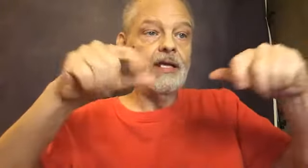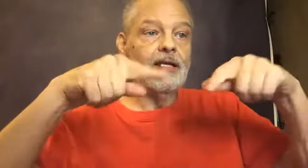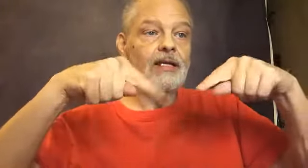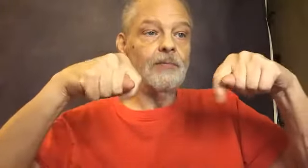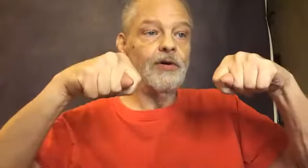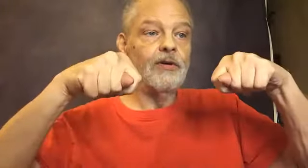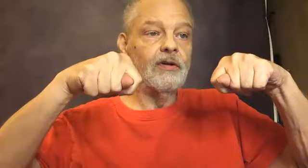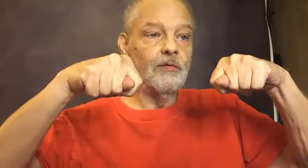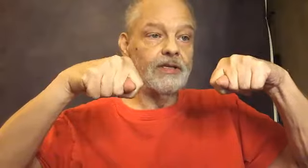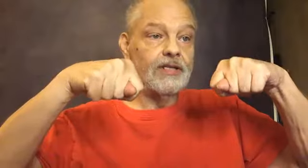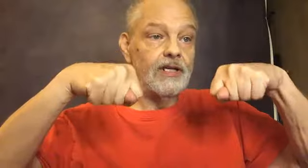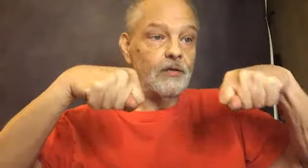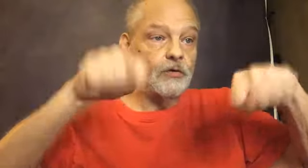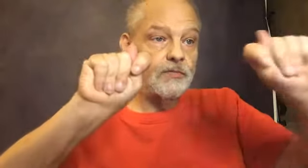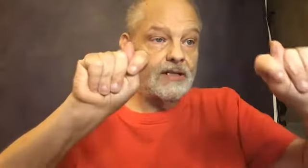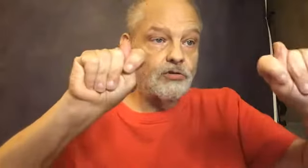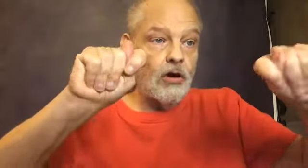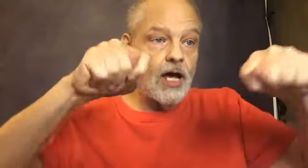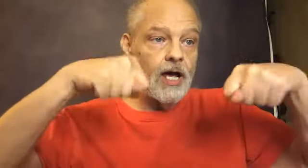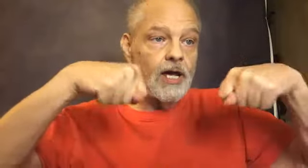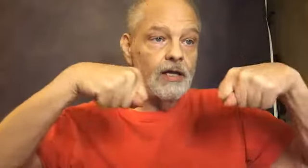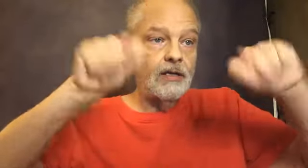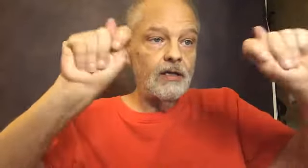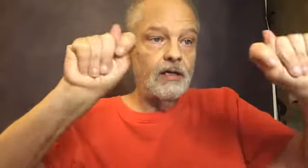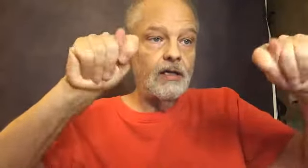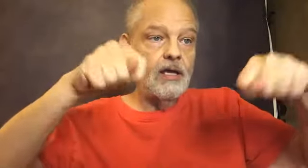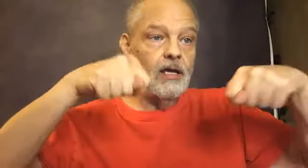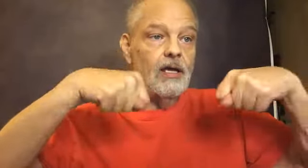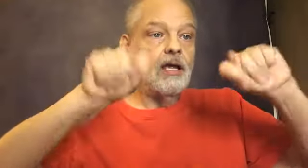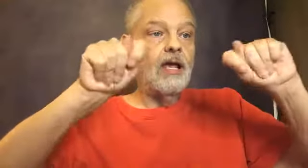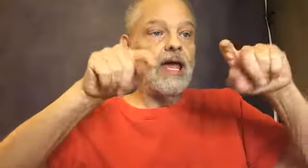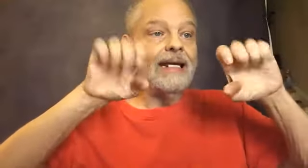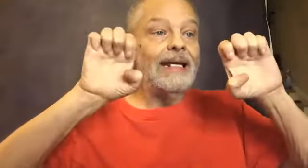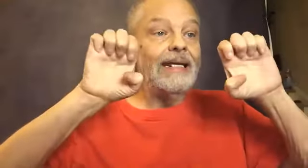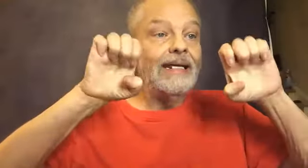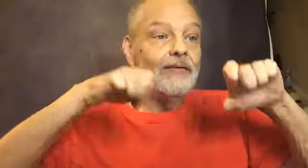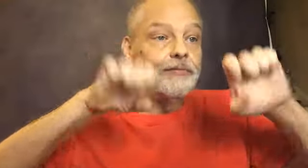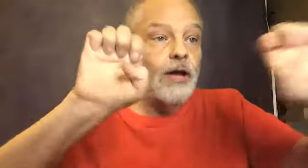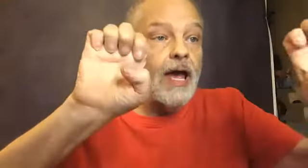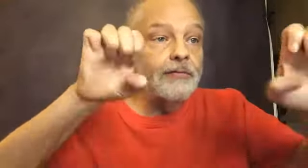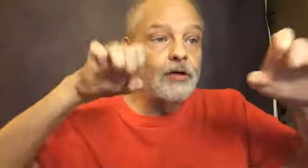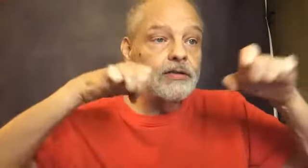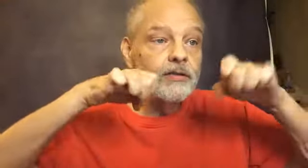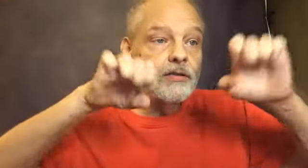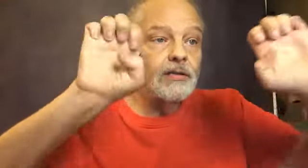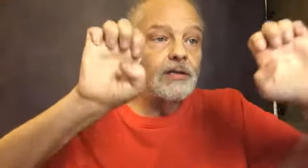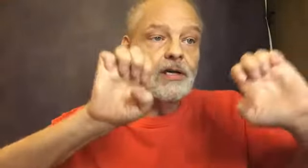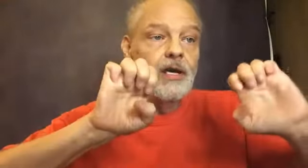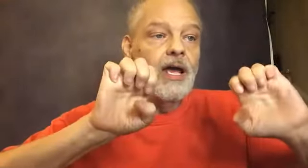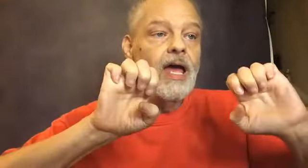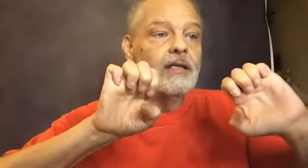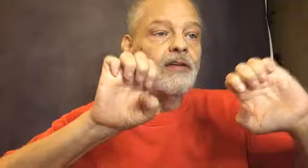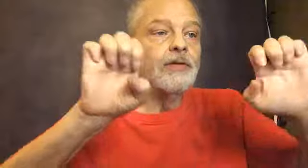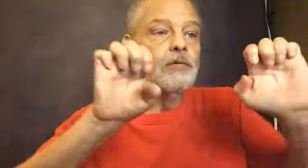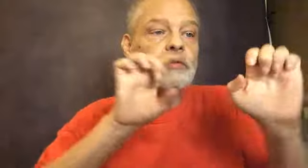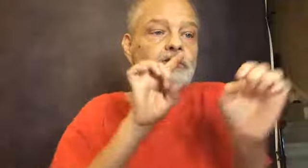and then they put it with a T, which meant try, and E for effort. And deaf people just